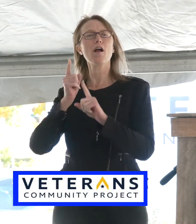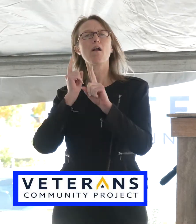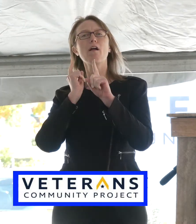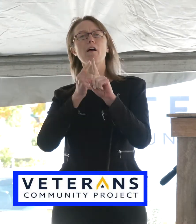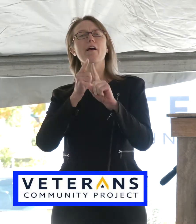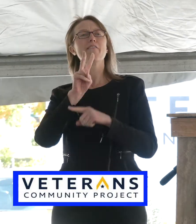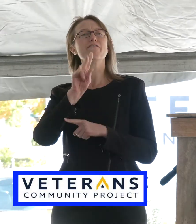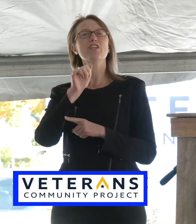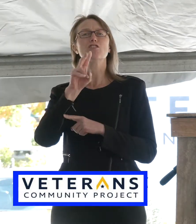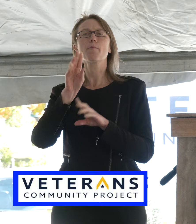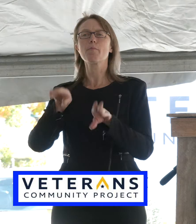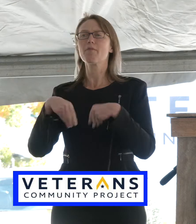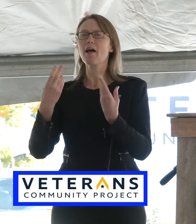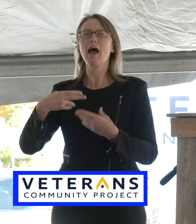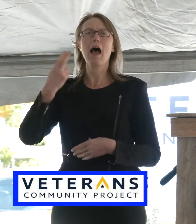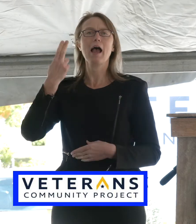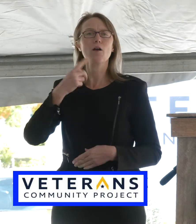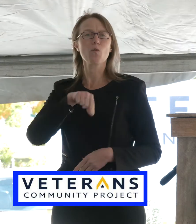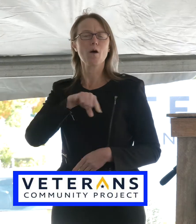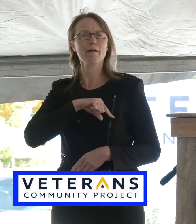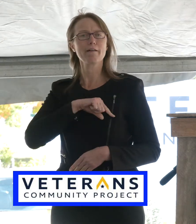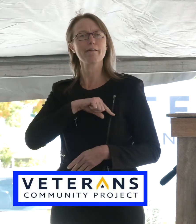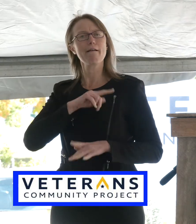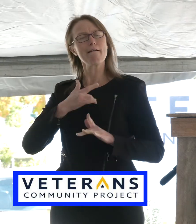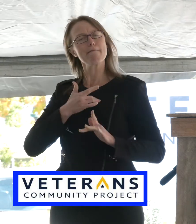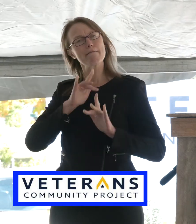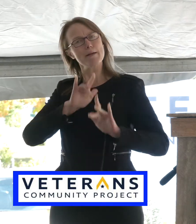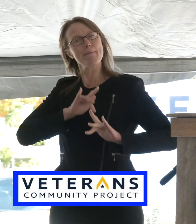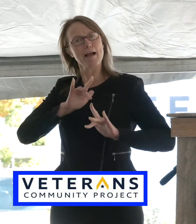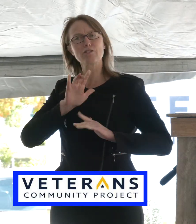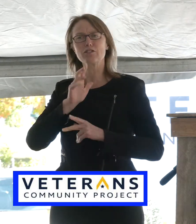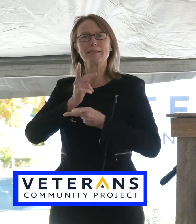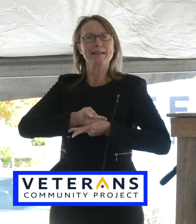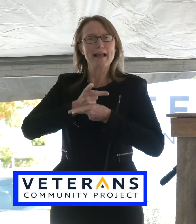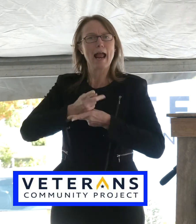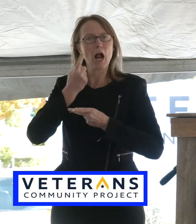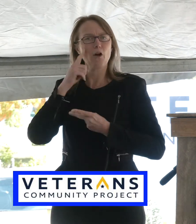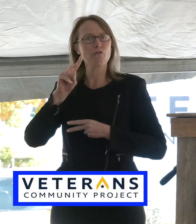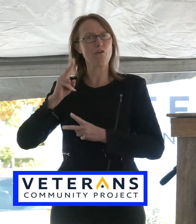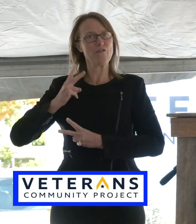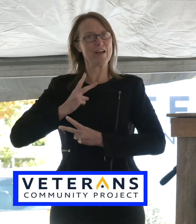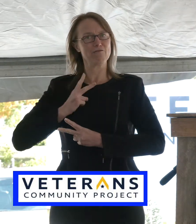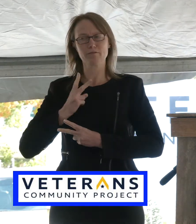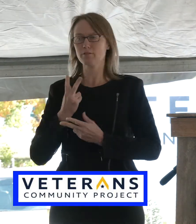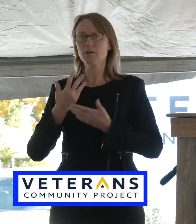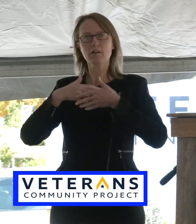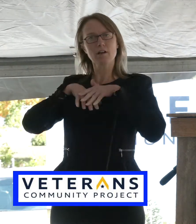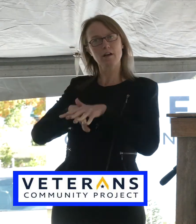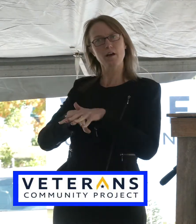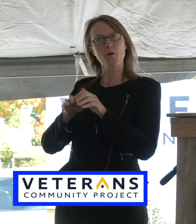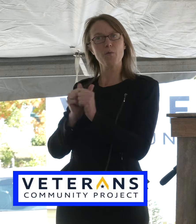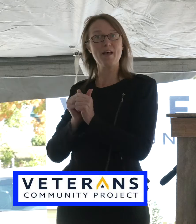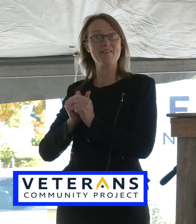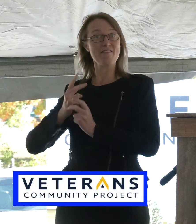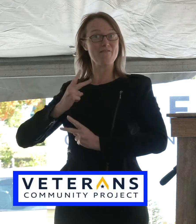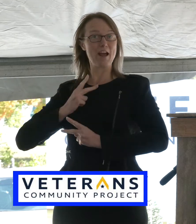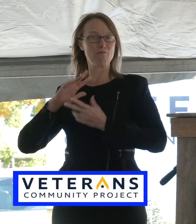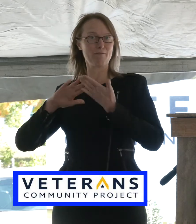quality, compassionate care for veterans, seamlessly integrated with the veteran